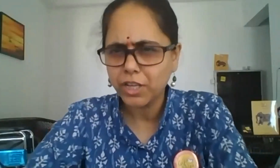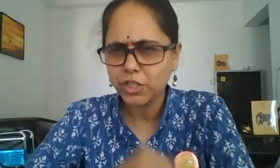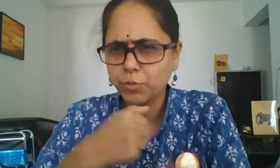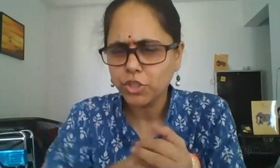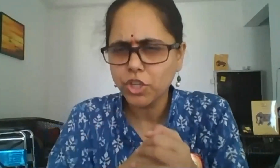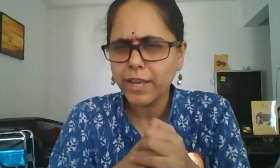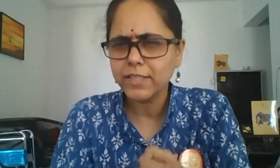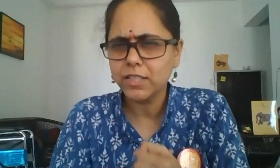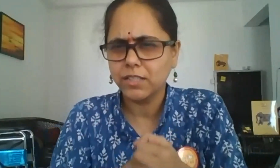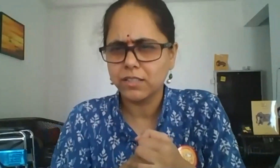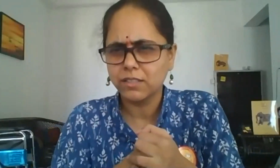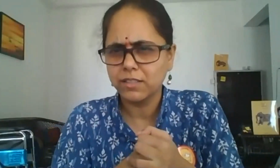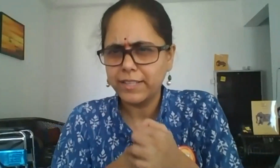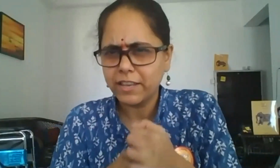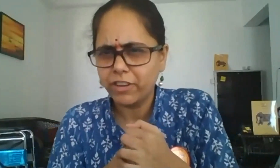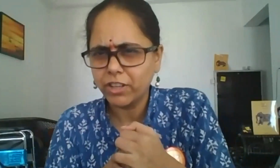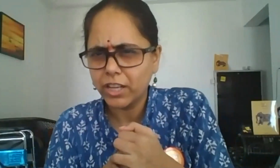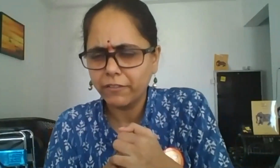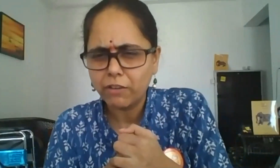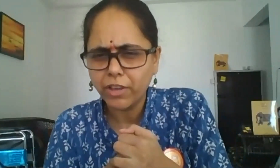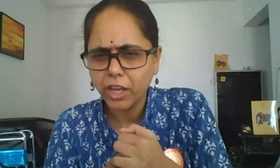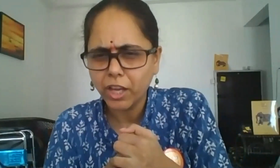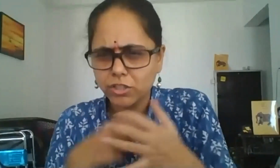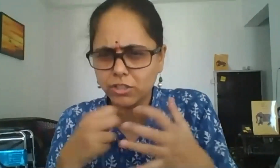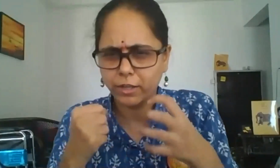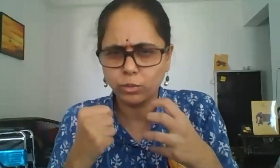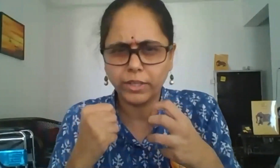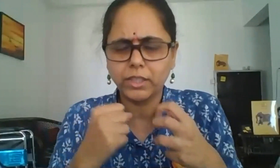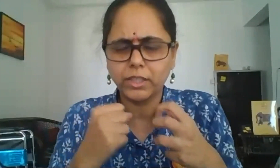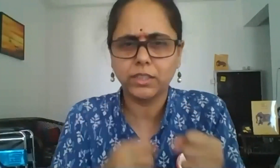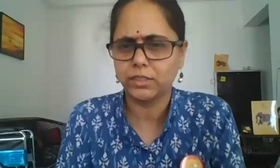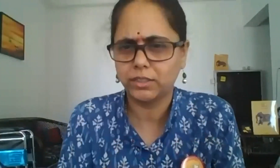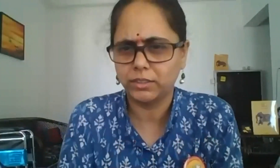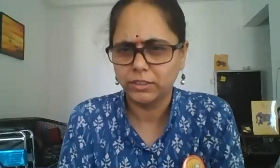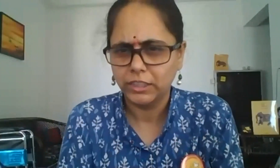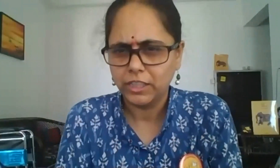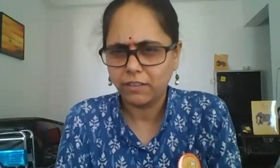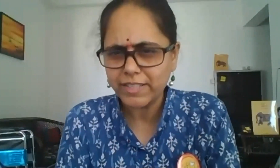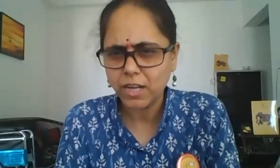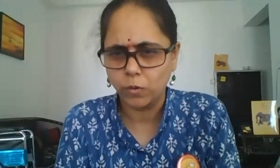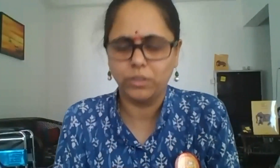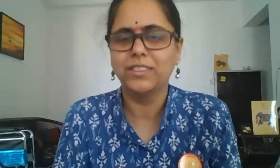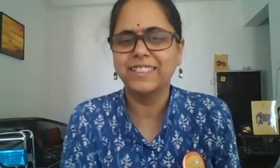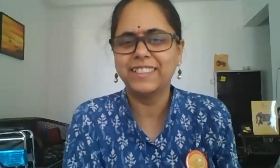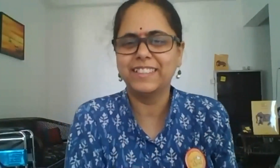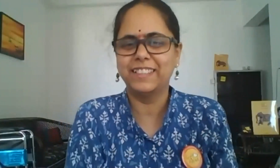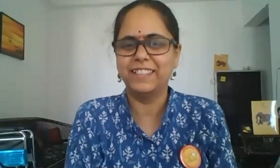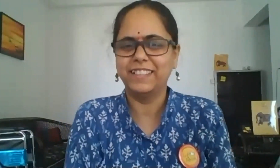First, post your answers. Is everyone awake, or should I do another quiz round?